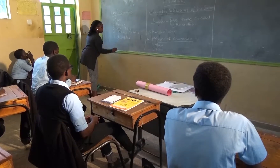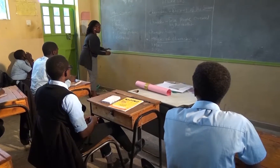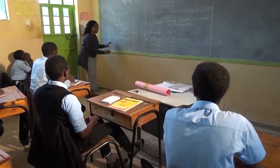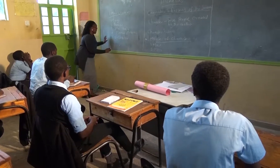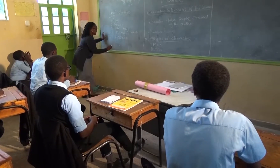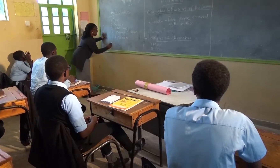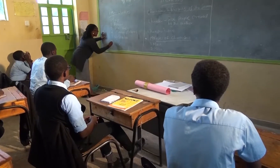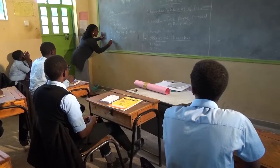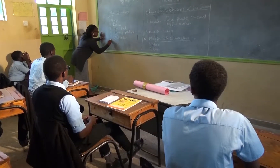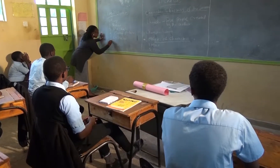then